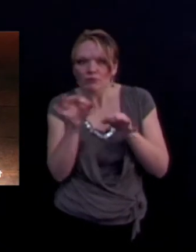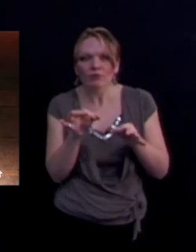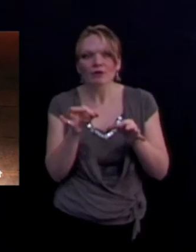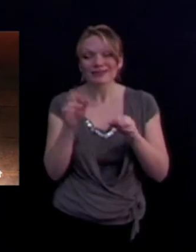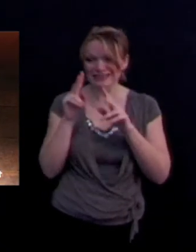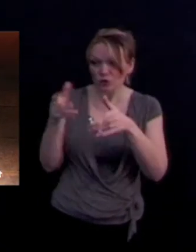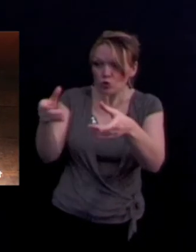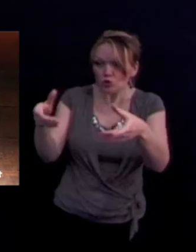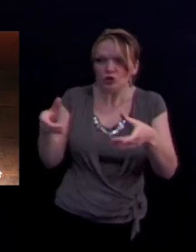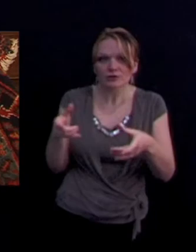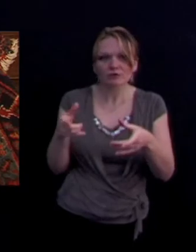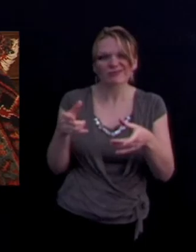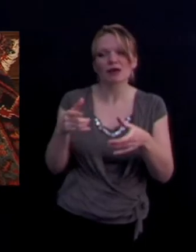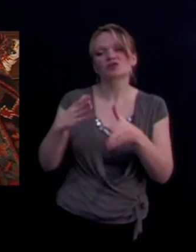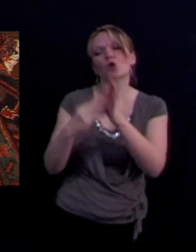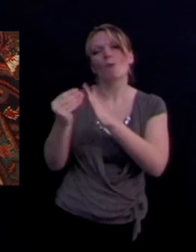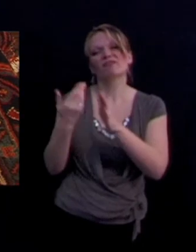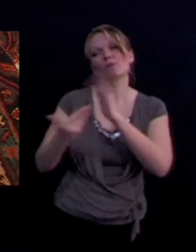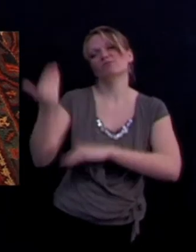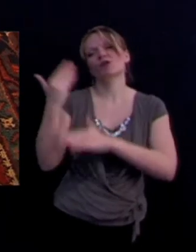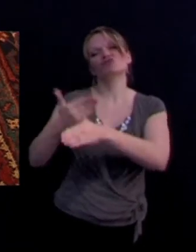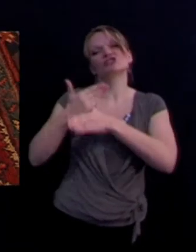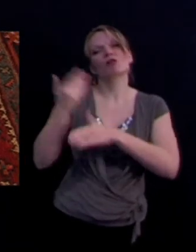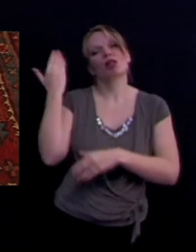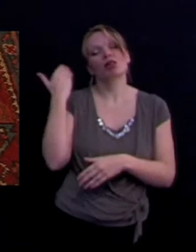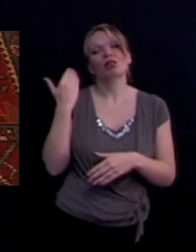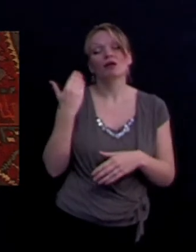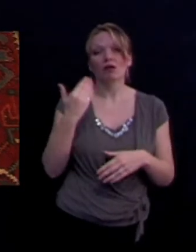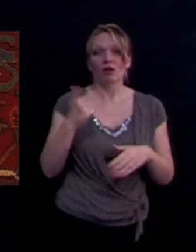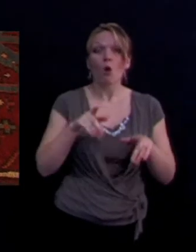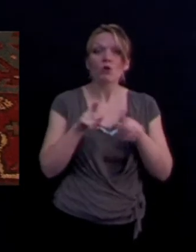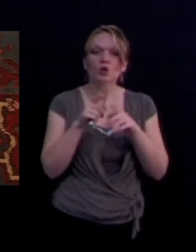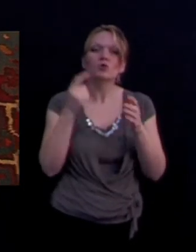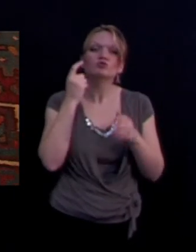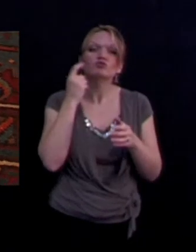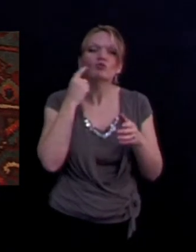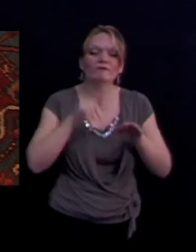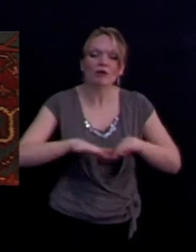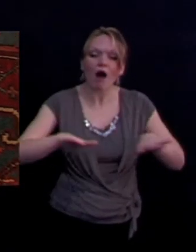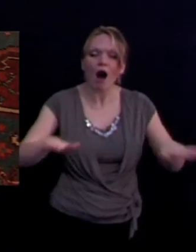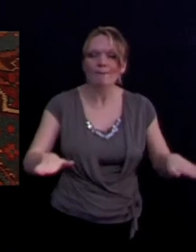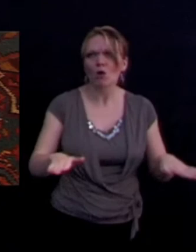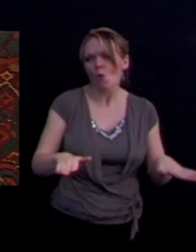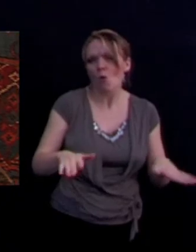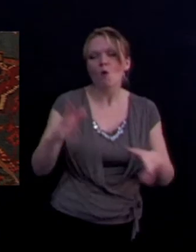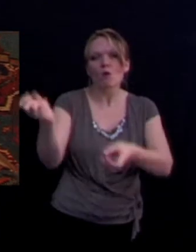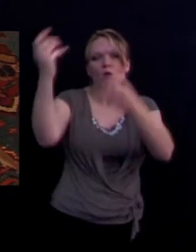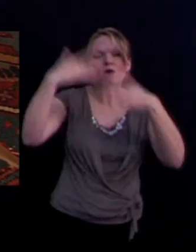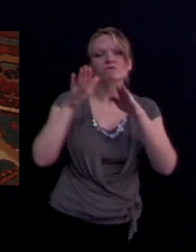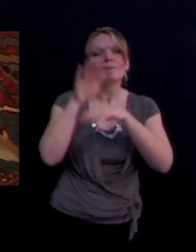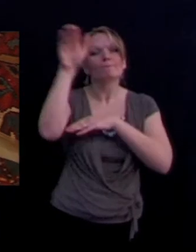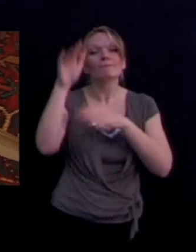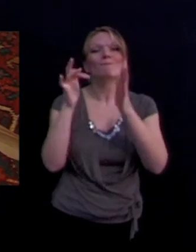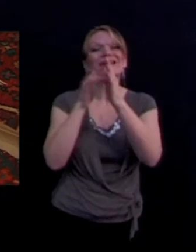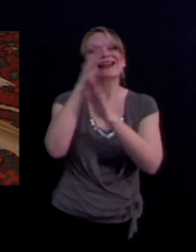museum collections. Pile carpets like this one were luxury items, imported from the Middle East and placed